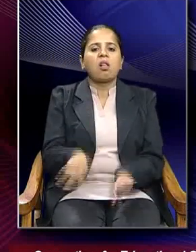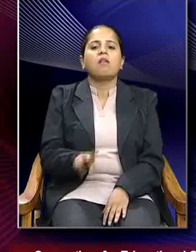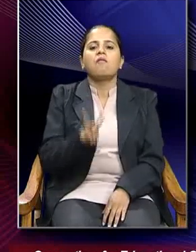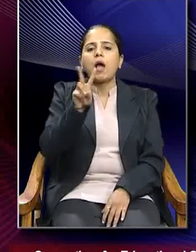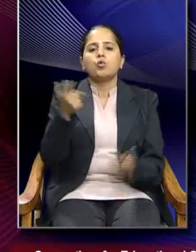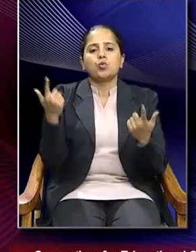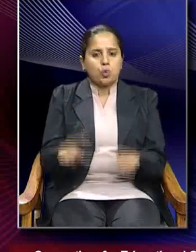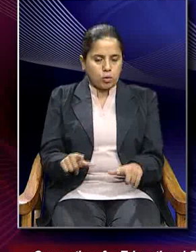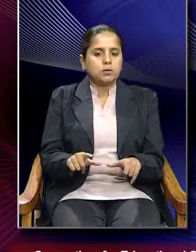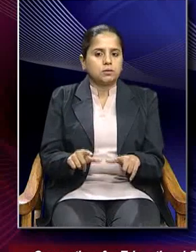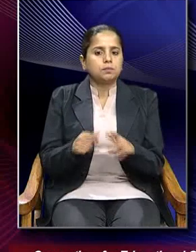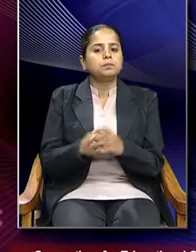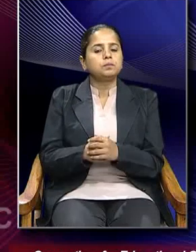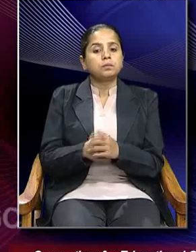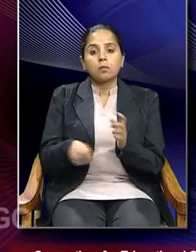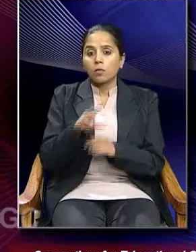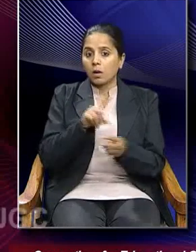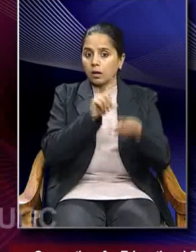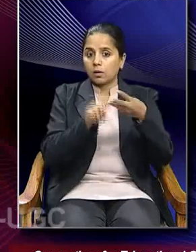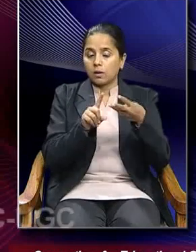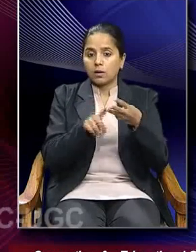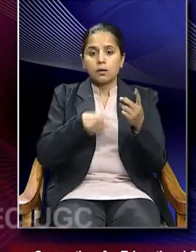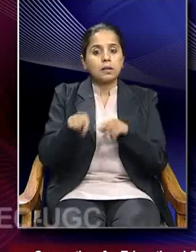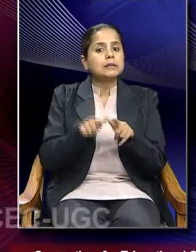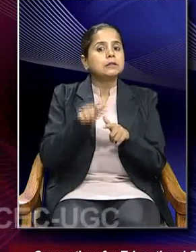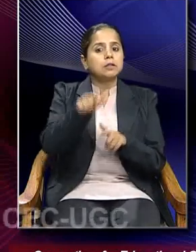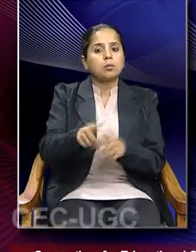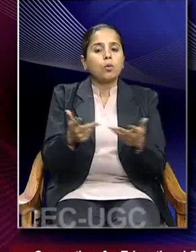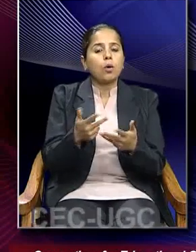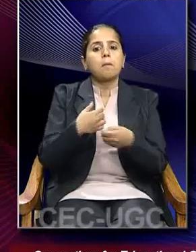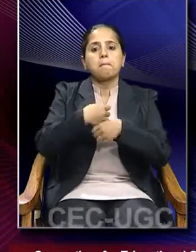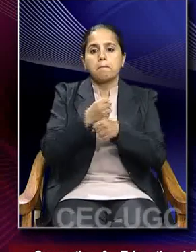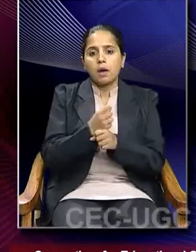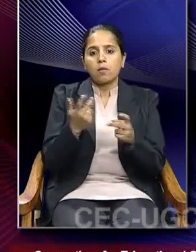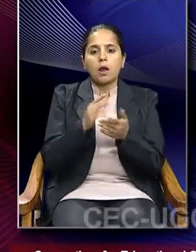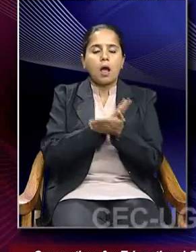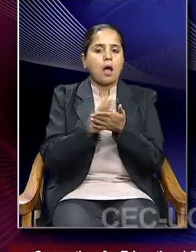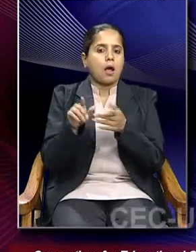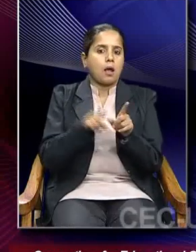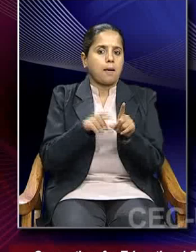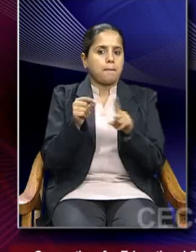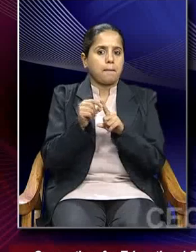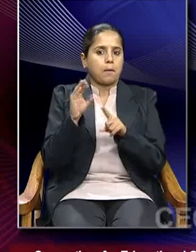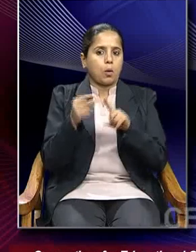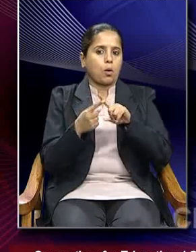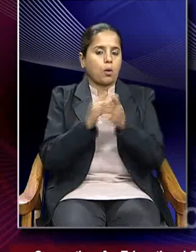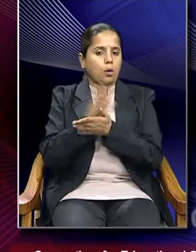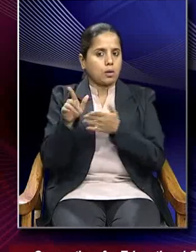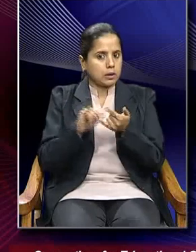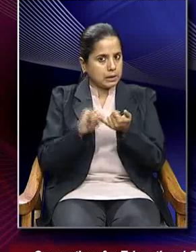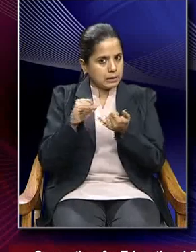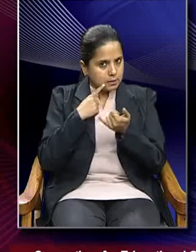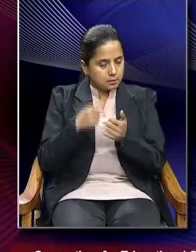declines. The third step is formulating a hypothesis. A